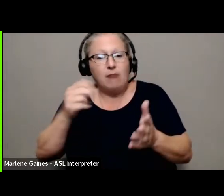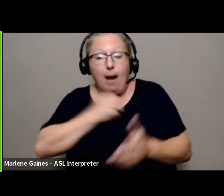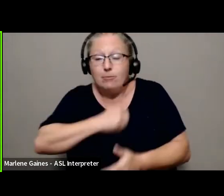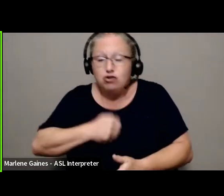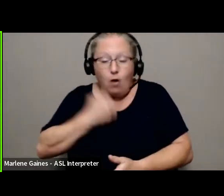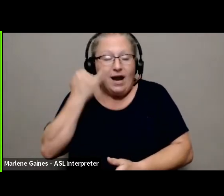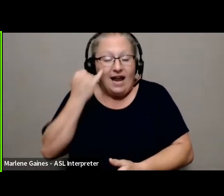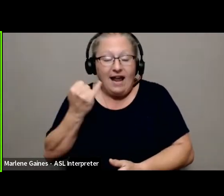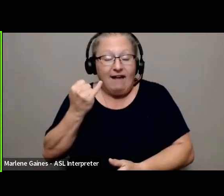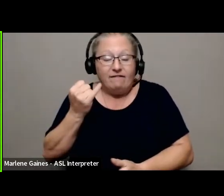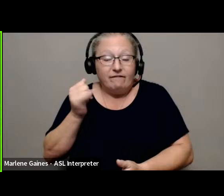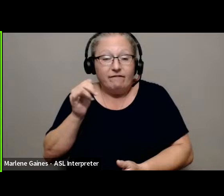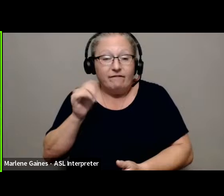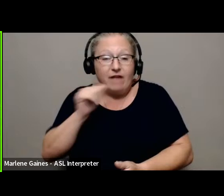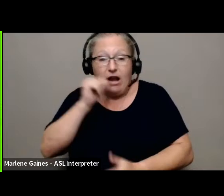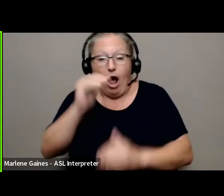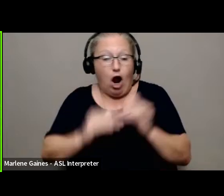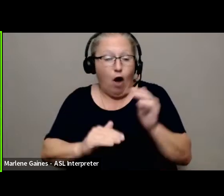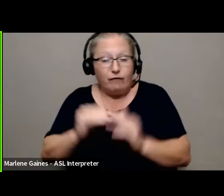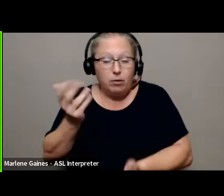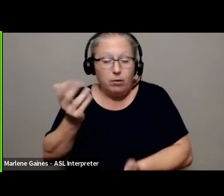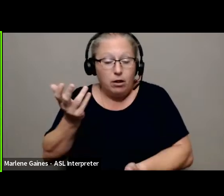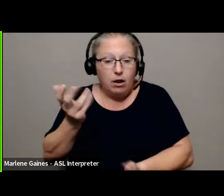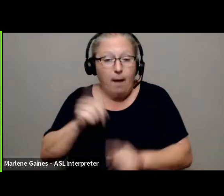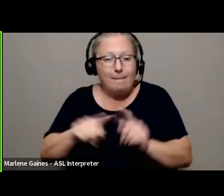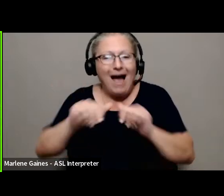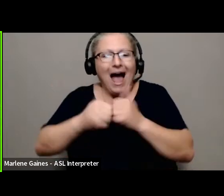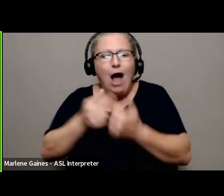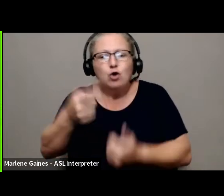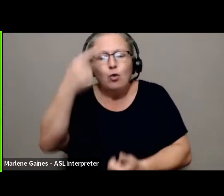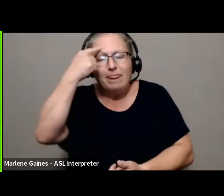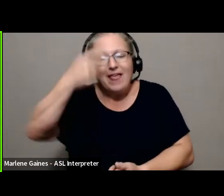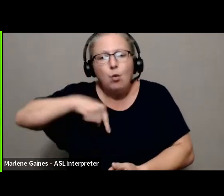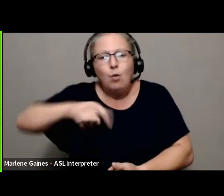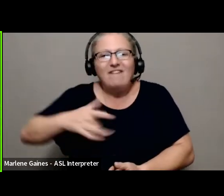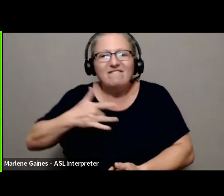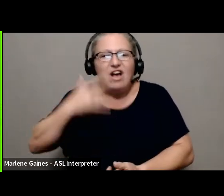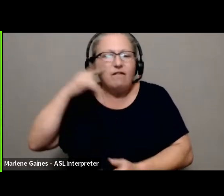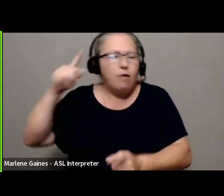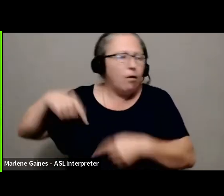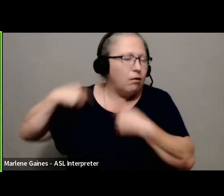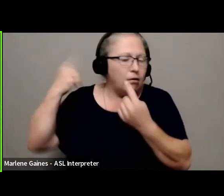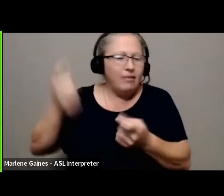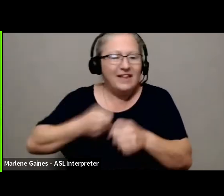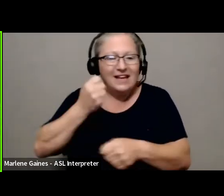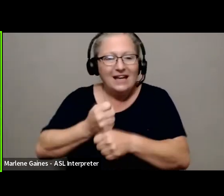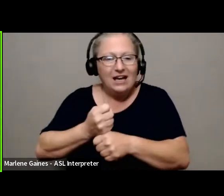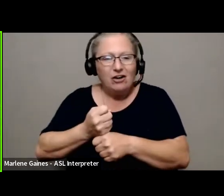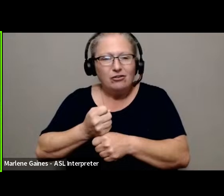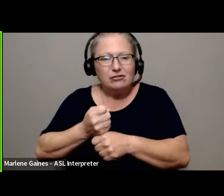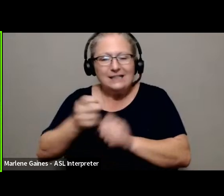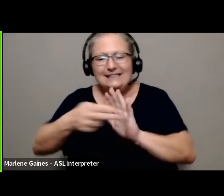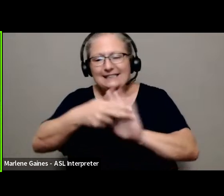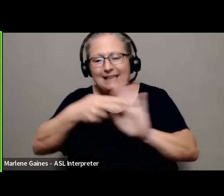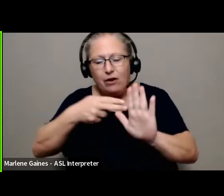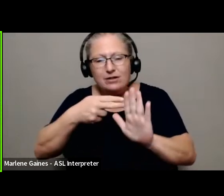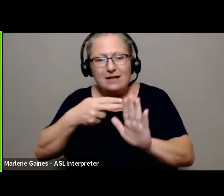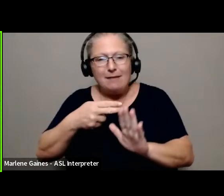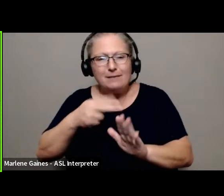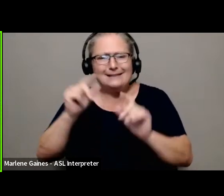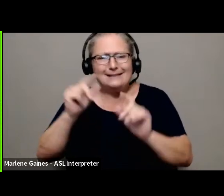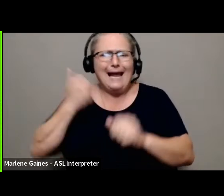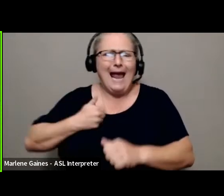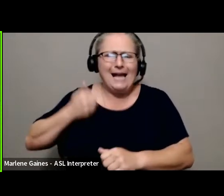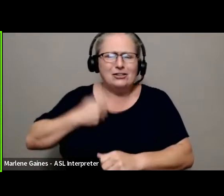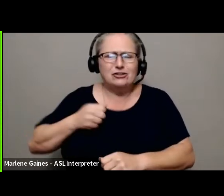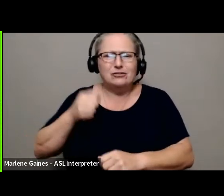if it's uncomfortable, but how do you think we've felt for all these years being stereotyped as gangsters